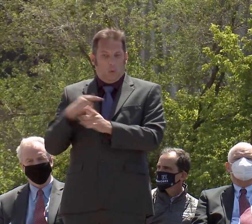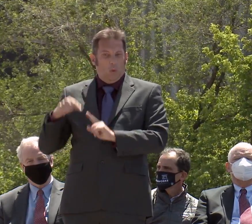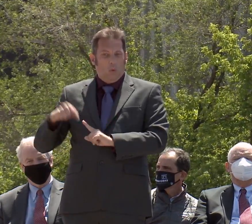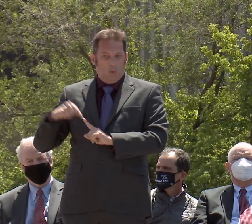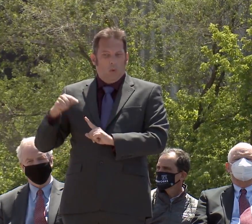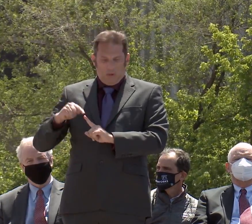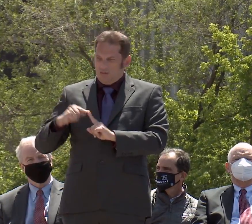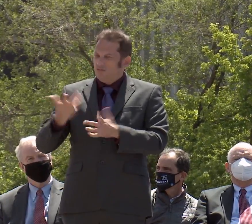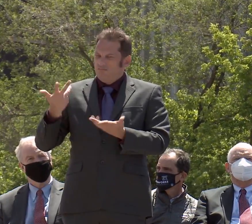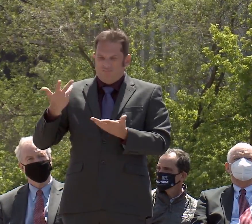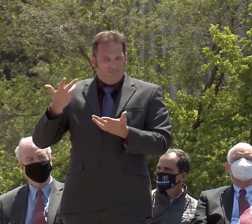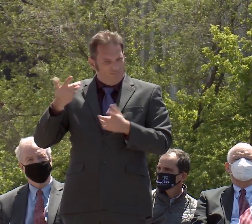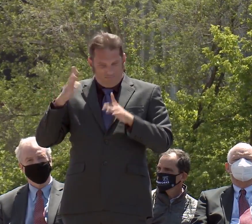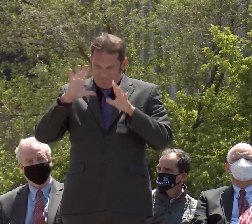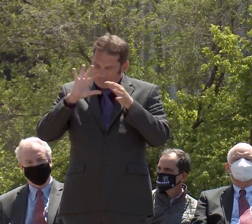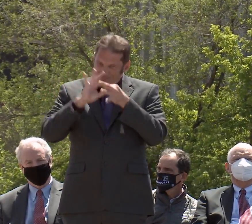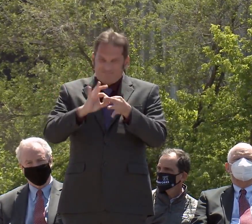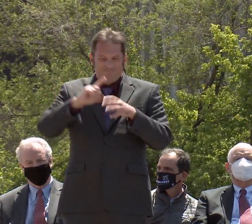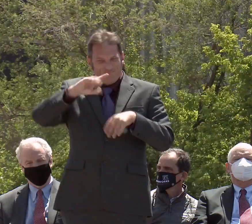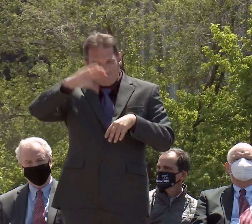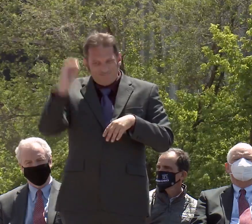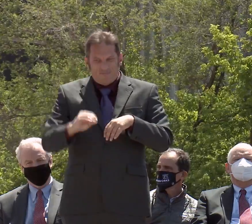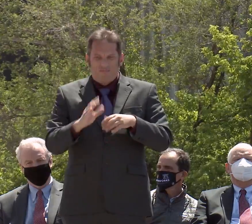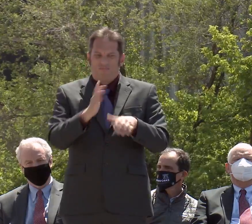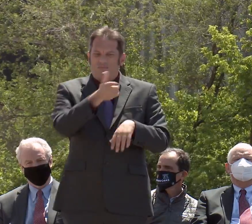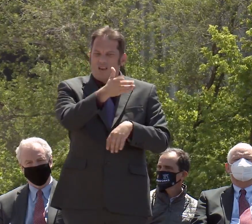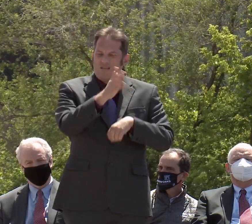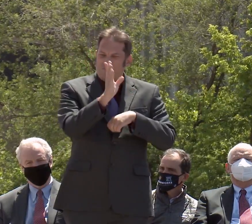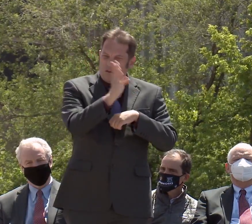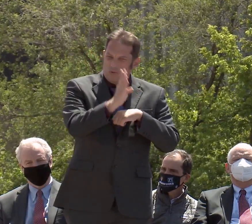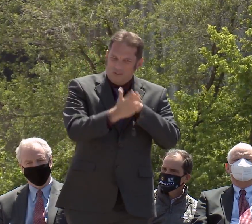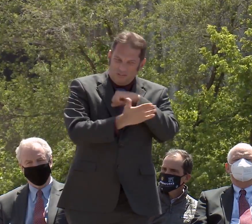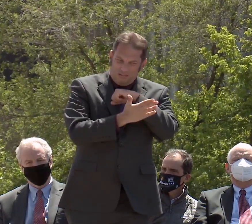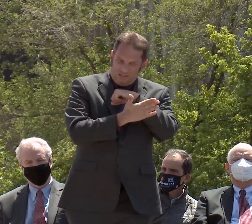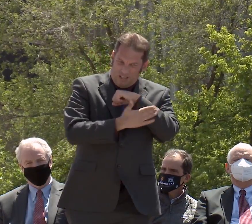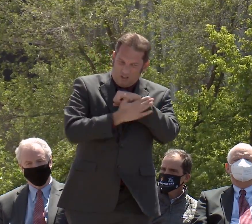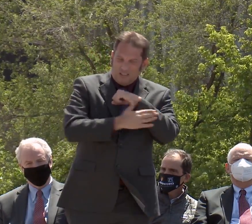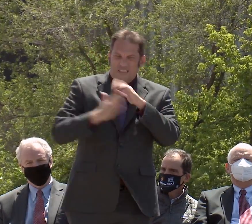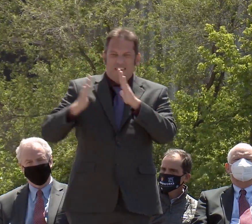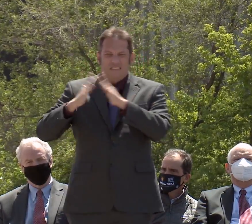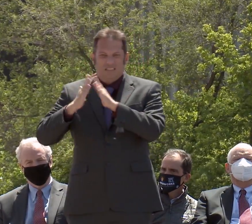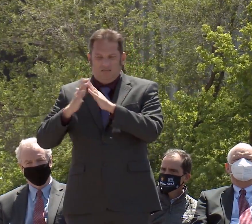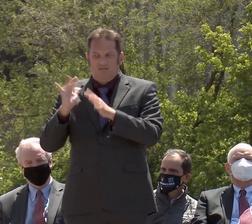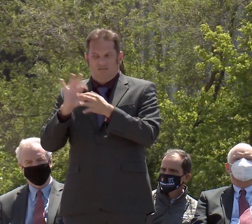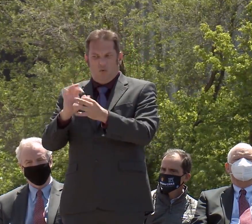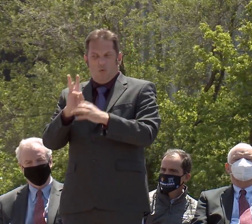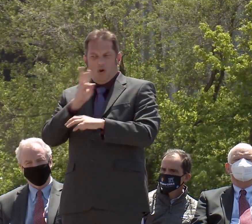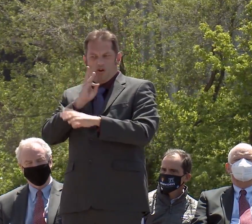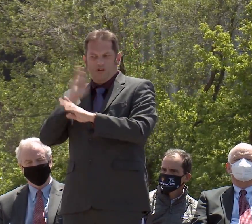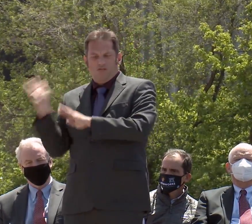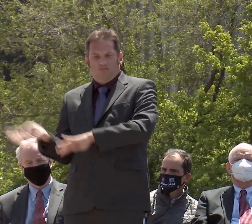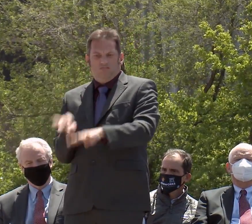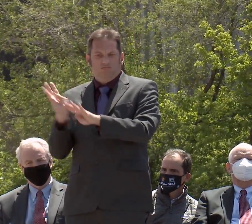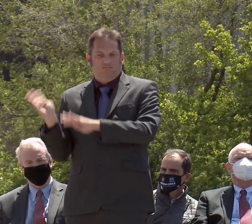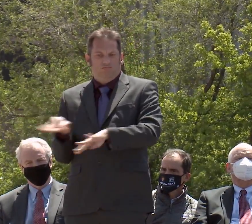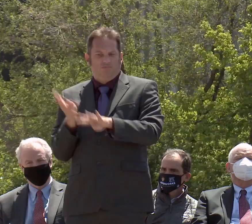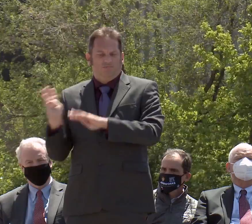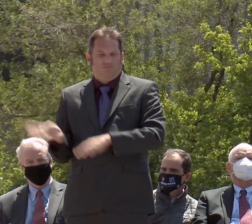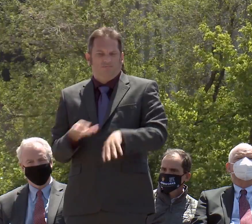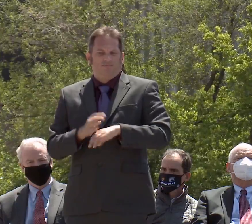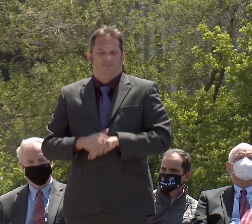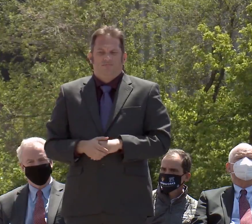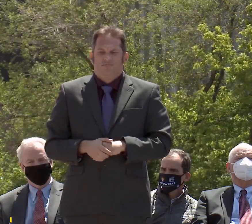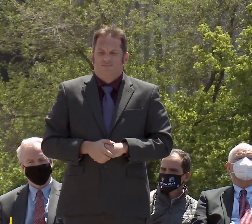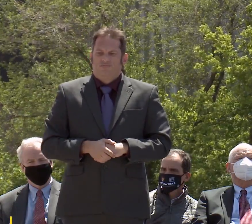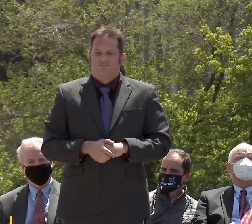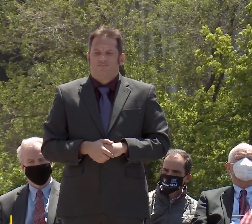and County influent flow, and an estimated 1.3 million residents in a 140 square mile area of Baltimore